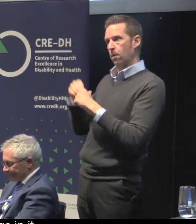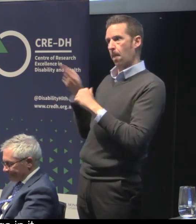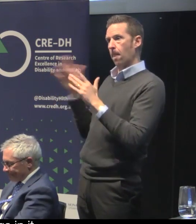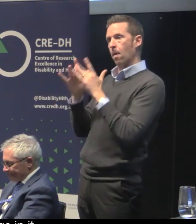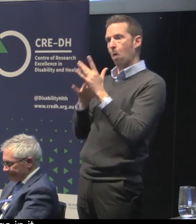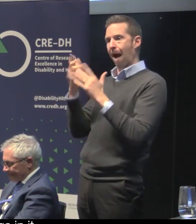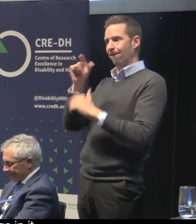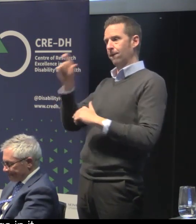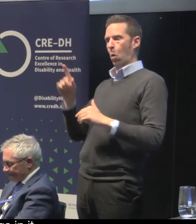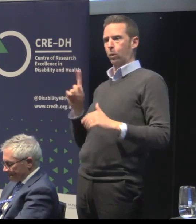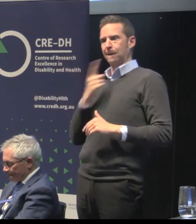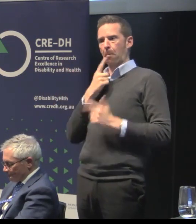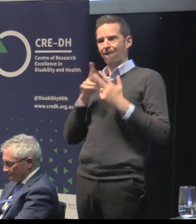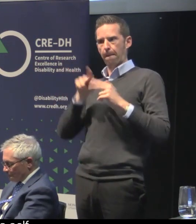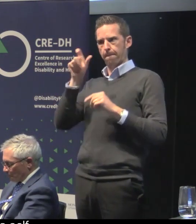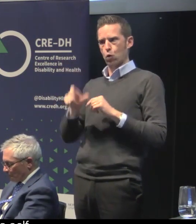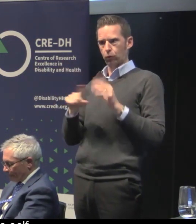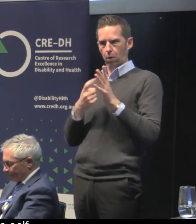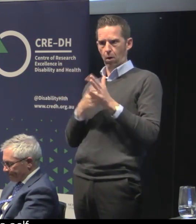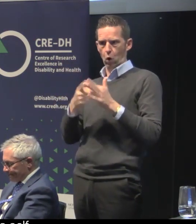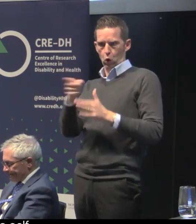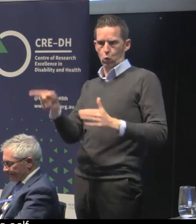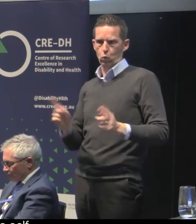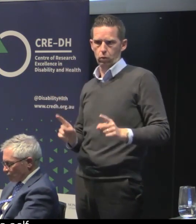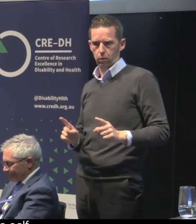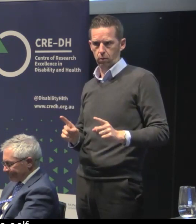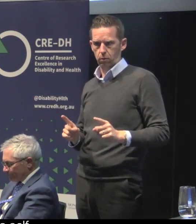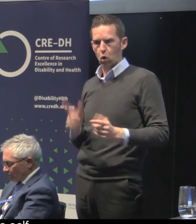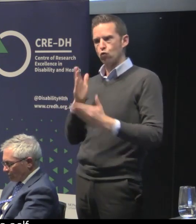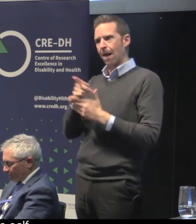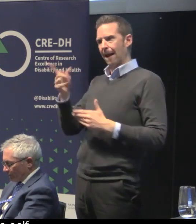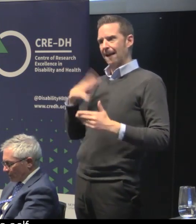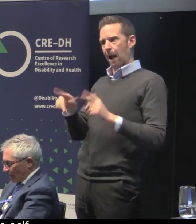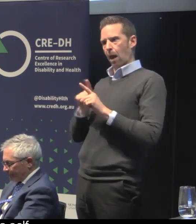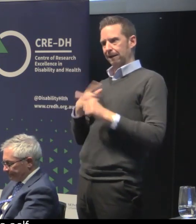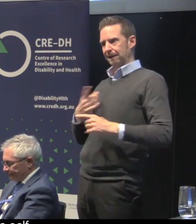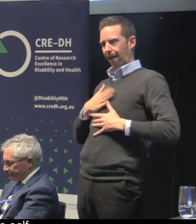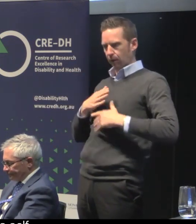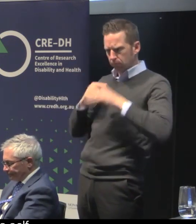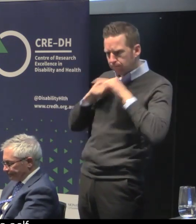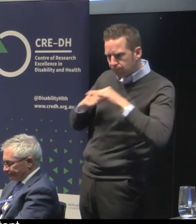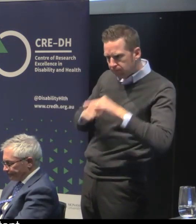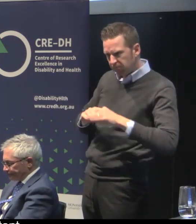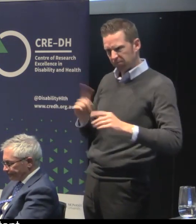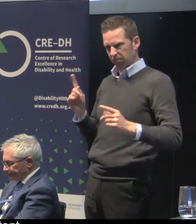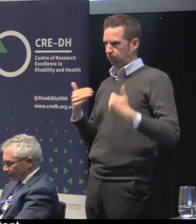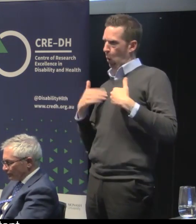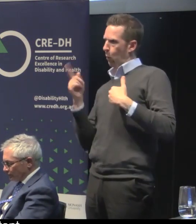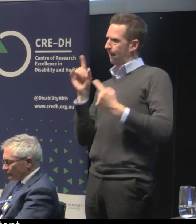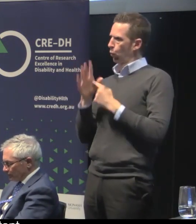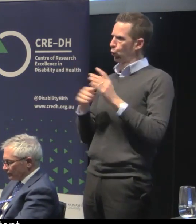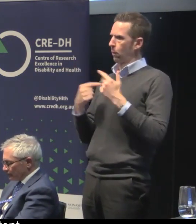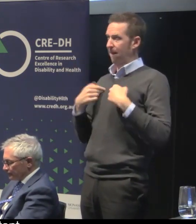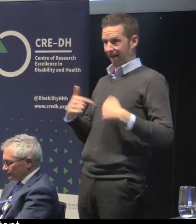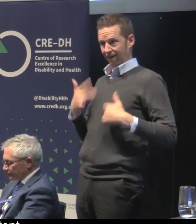you? And to really have a sort of, a self-interrogation aspect of saying, well, am I? What is important to me? Is